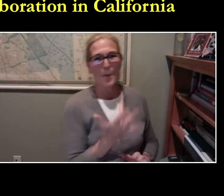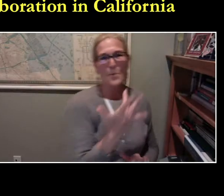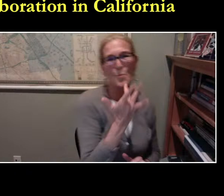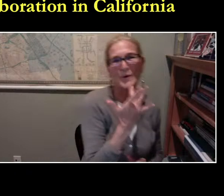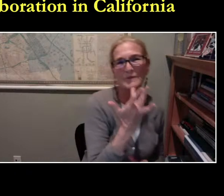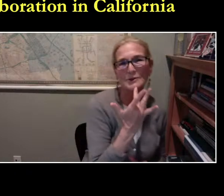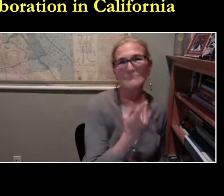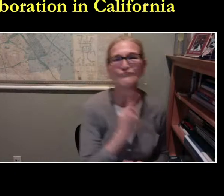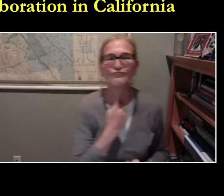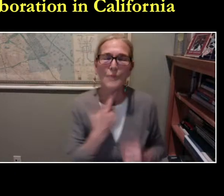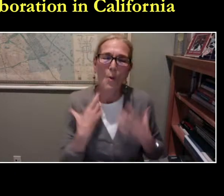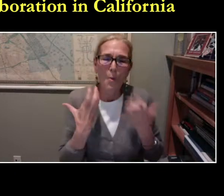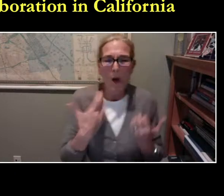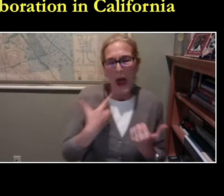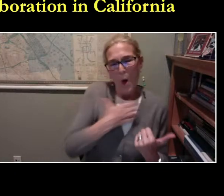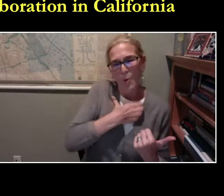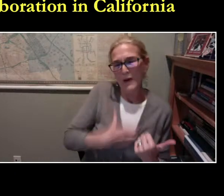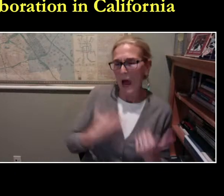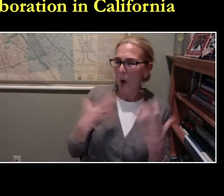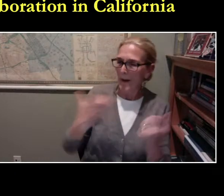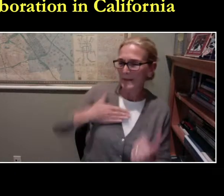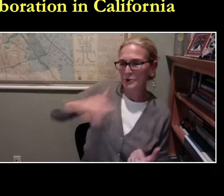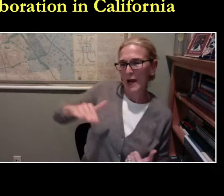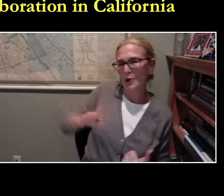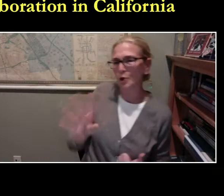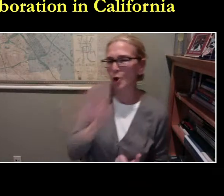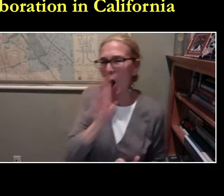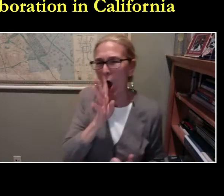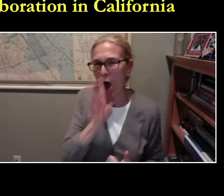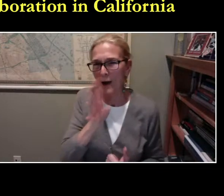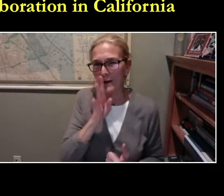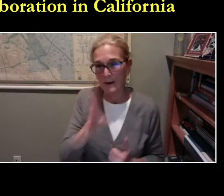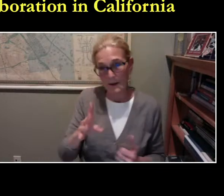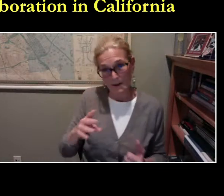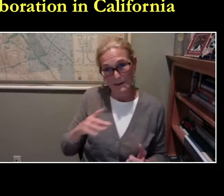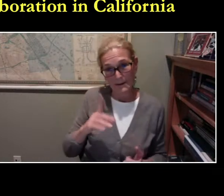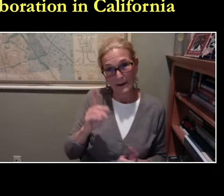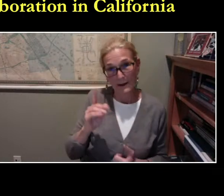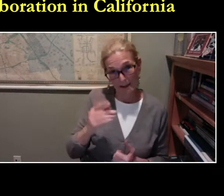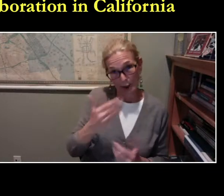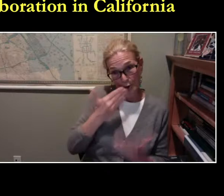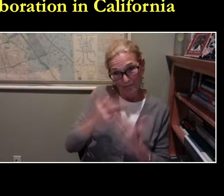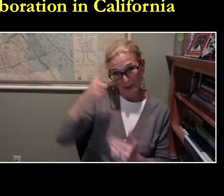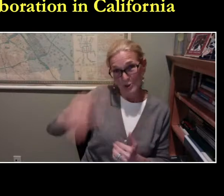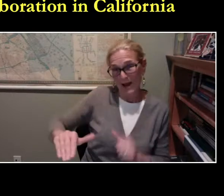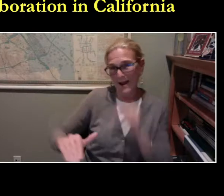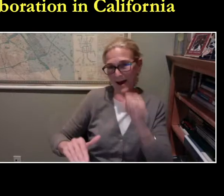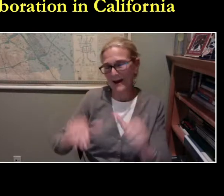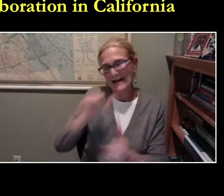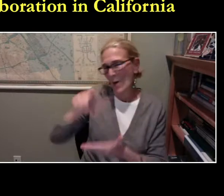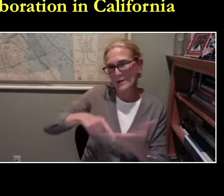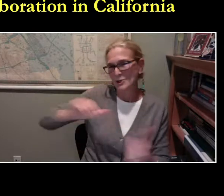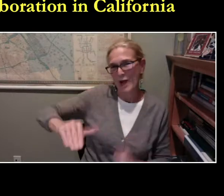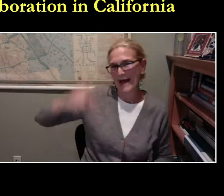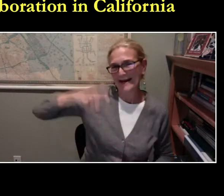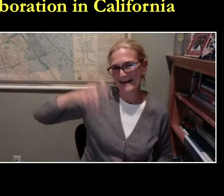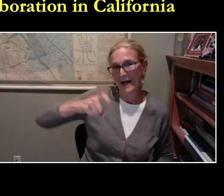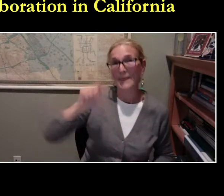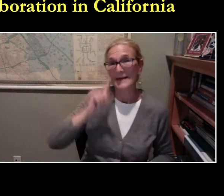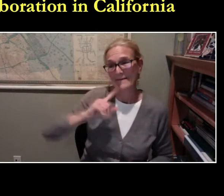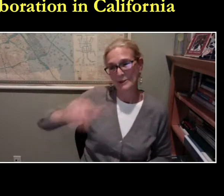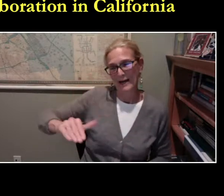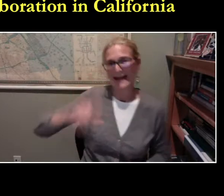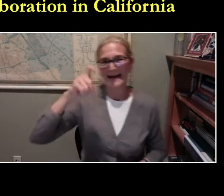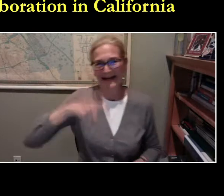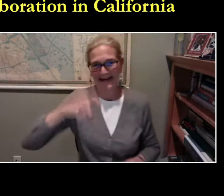finally call out deaf children's needs versus hearing parents' wishes. The wish that